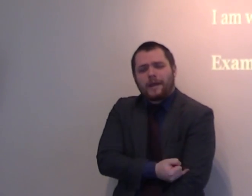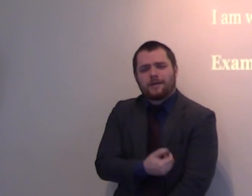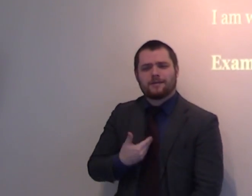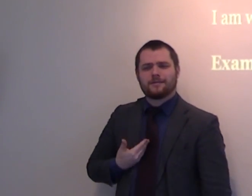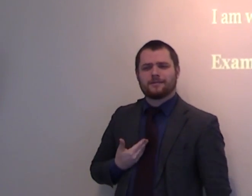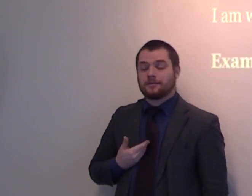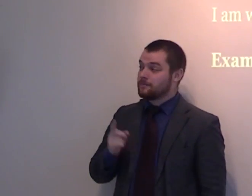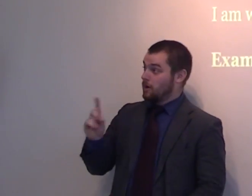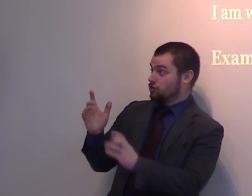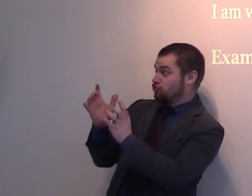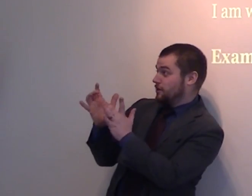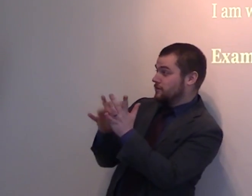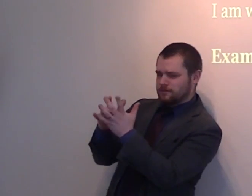but Jesus is strong.